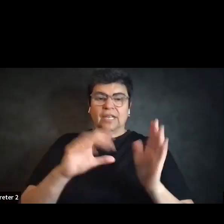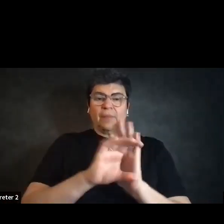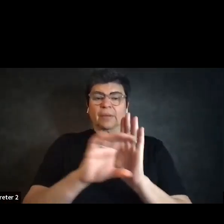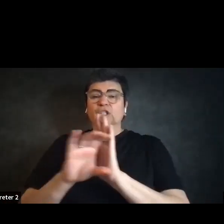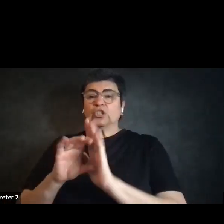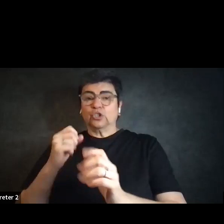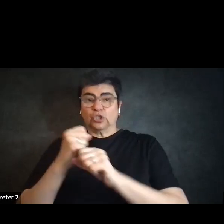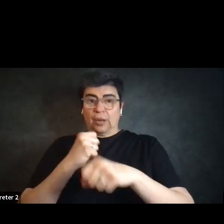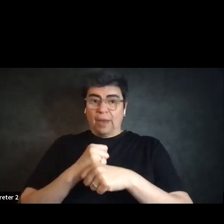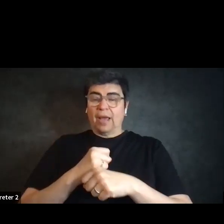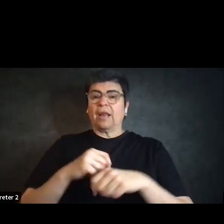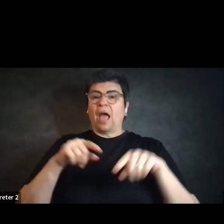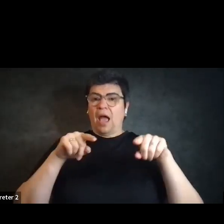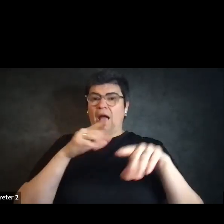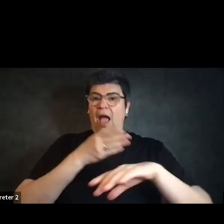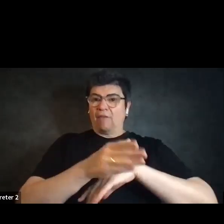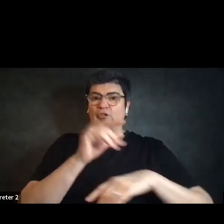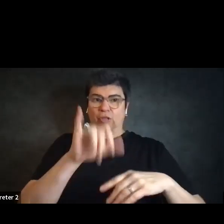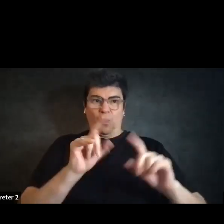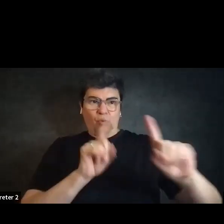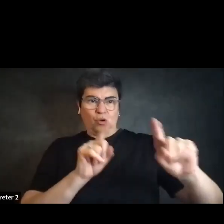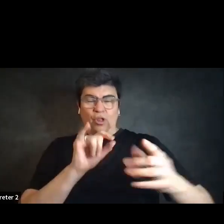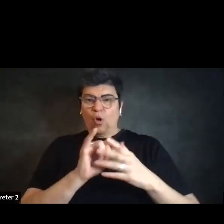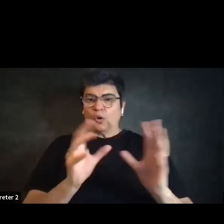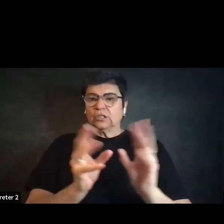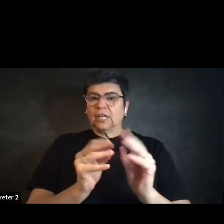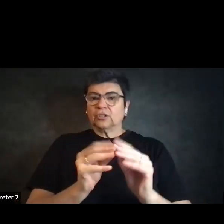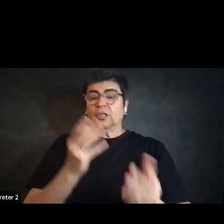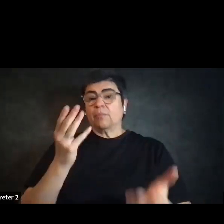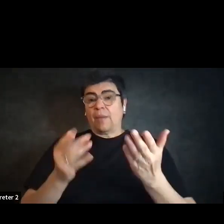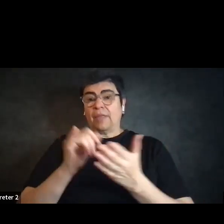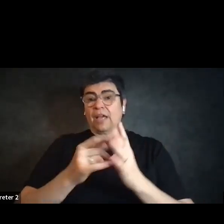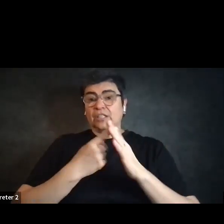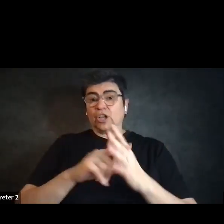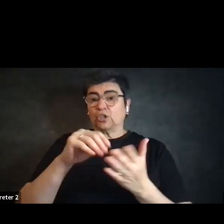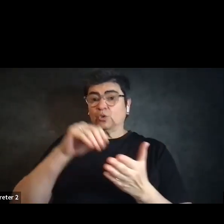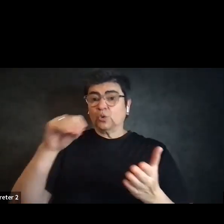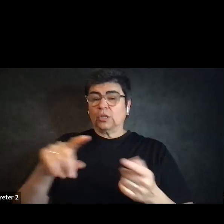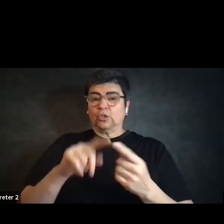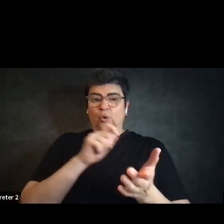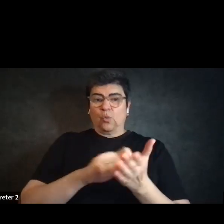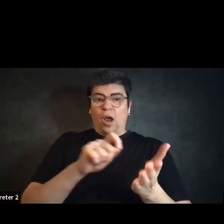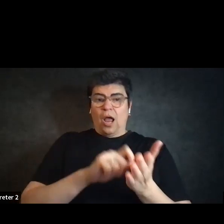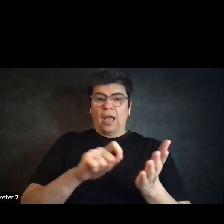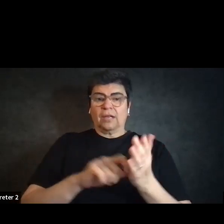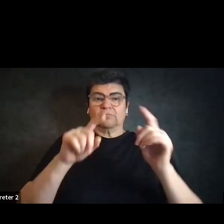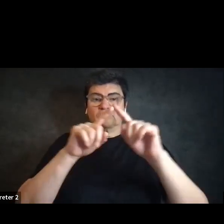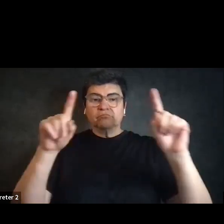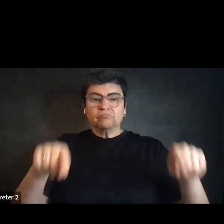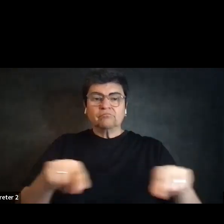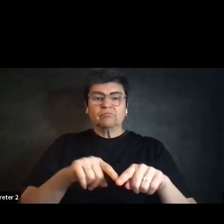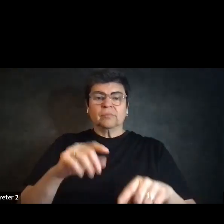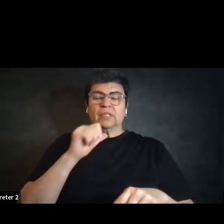after hearing those storytelling sessions. And perhaps that prompted the student to write that wheelchair is a sign of empowerment and